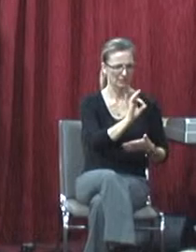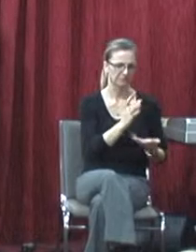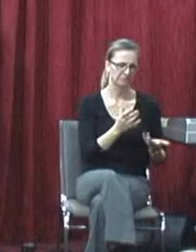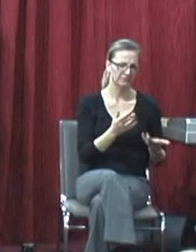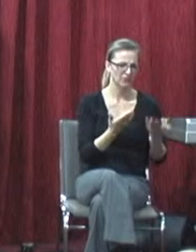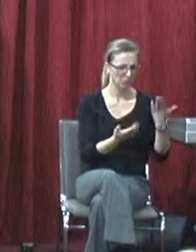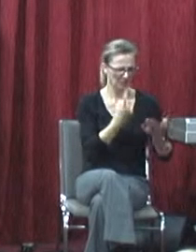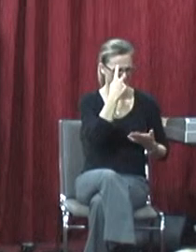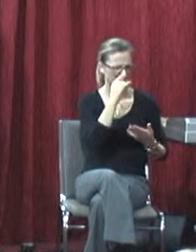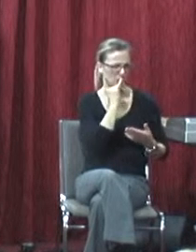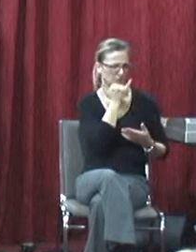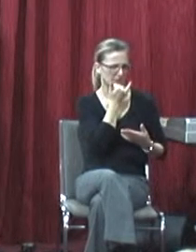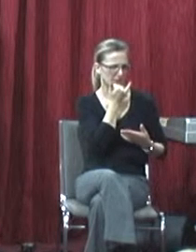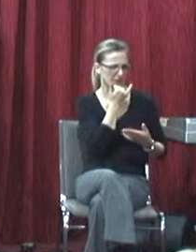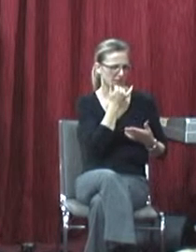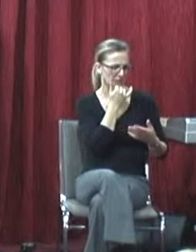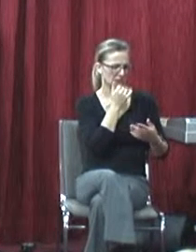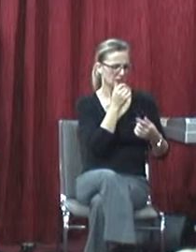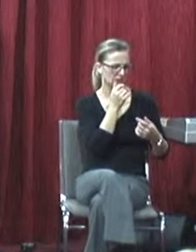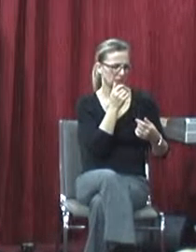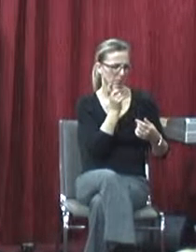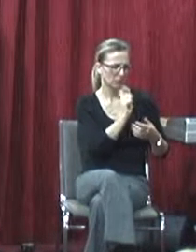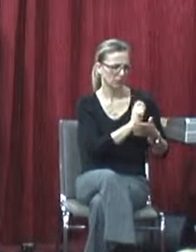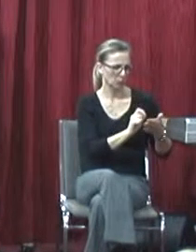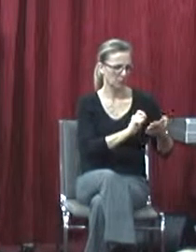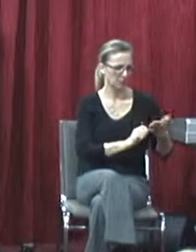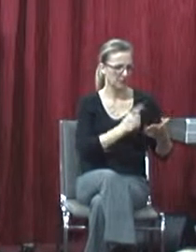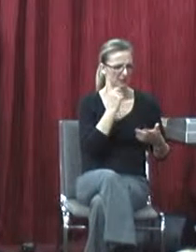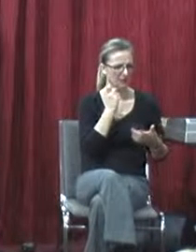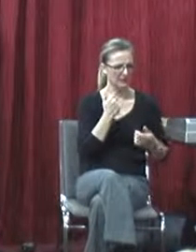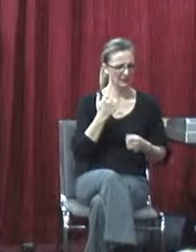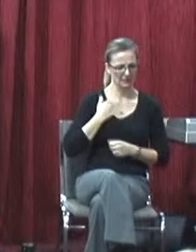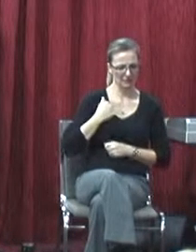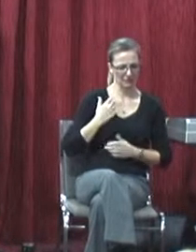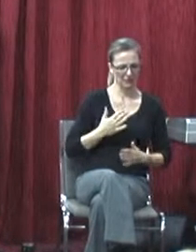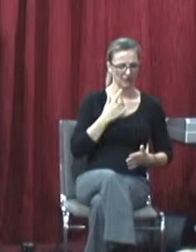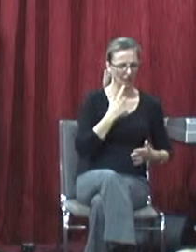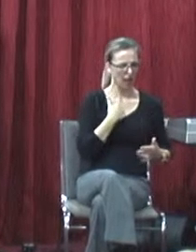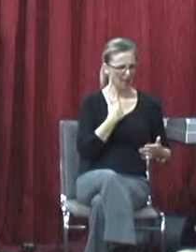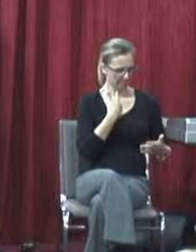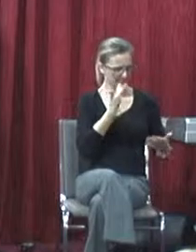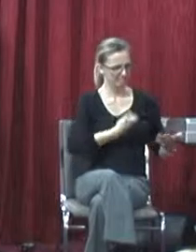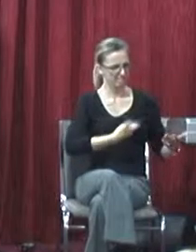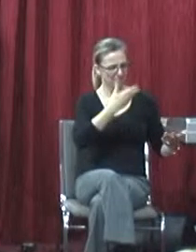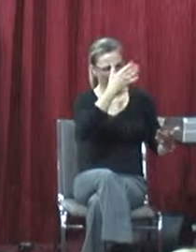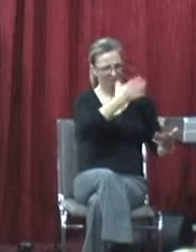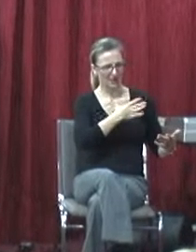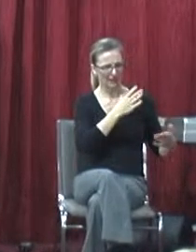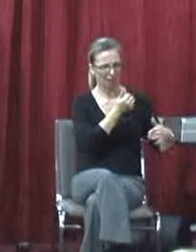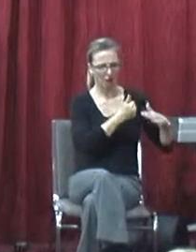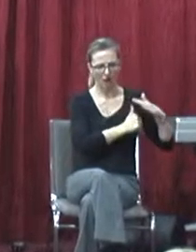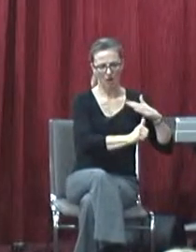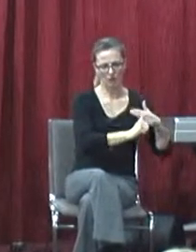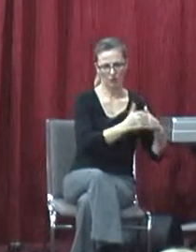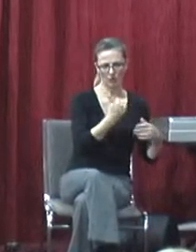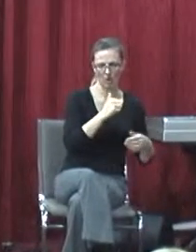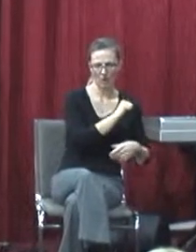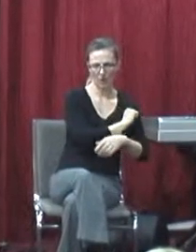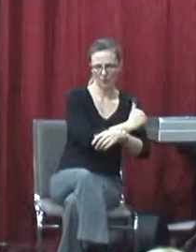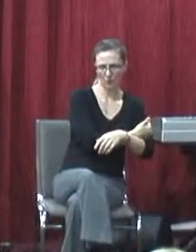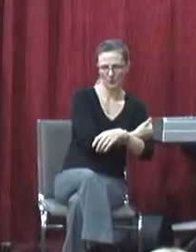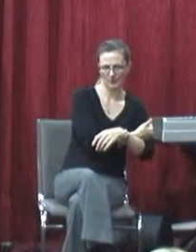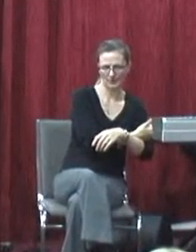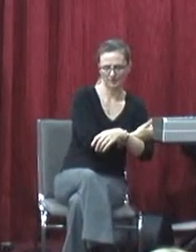you might think it was a mistake in the text, for the centurion to say, for I too am a man under authority. You would think he would have said, I too am a man